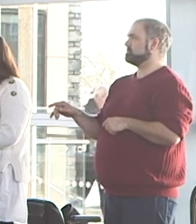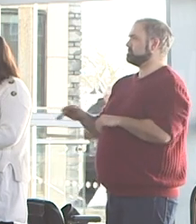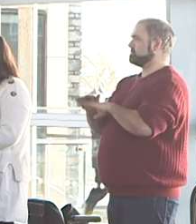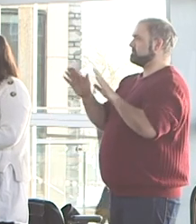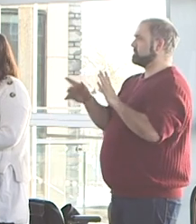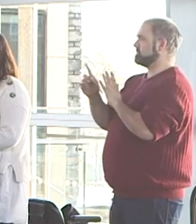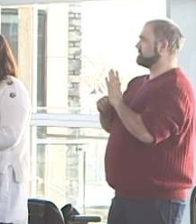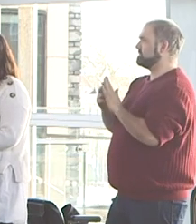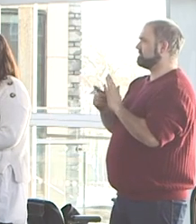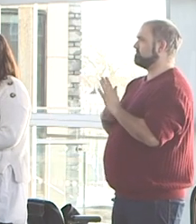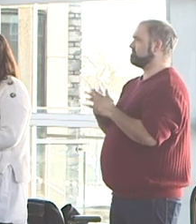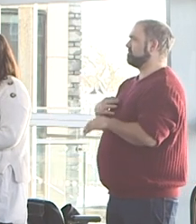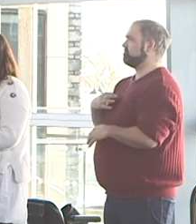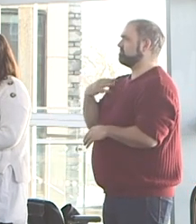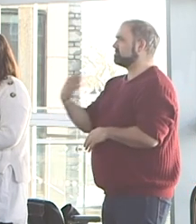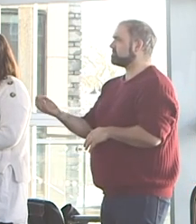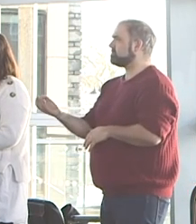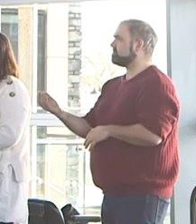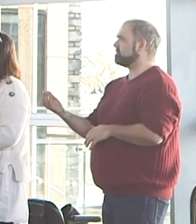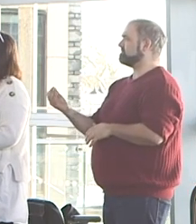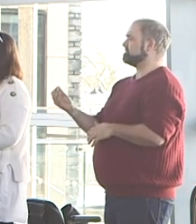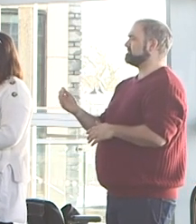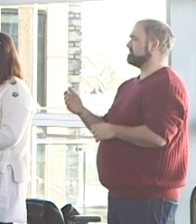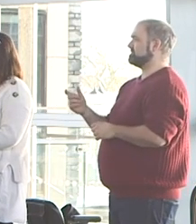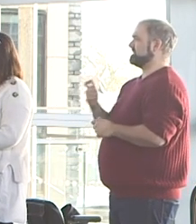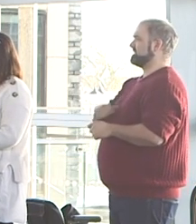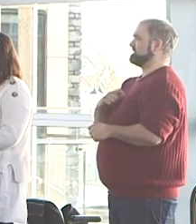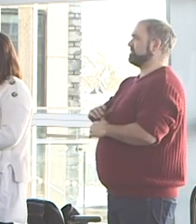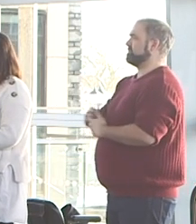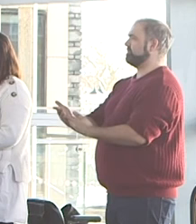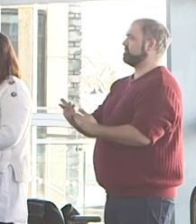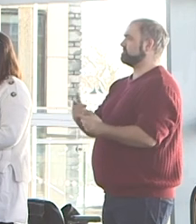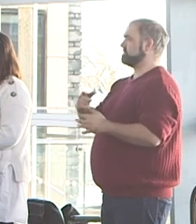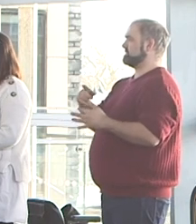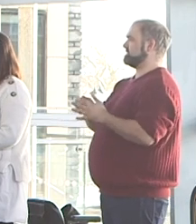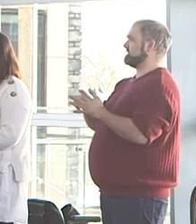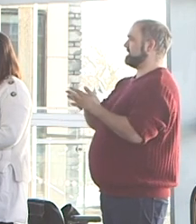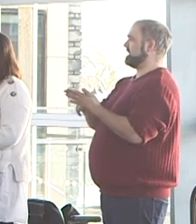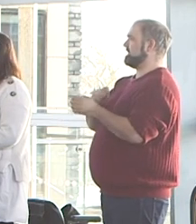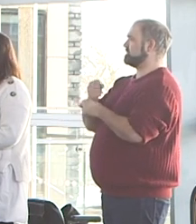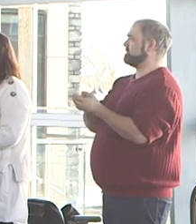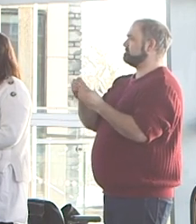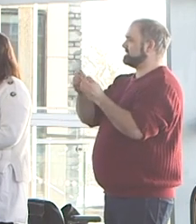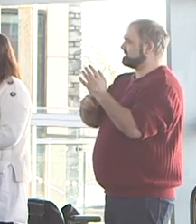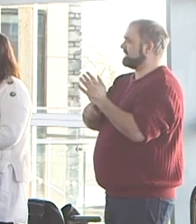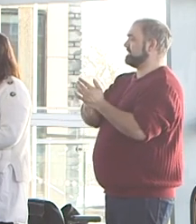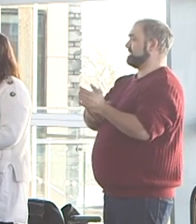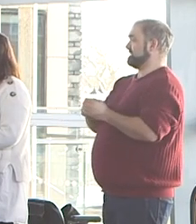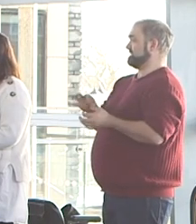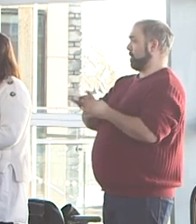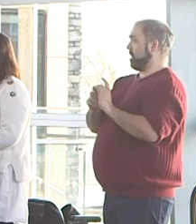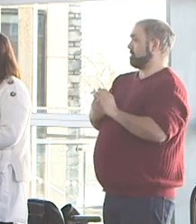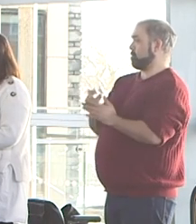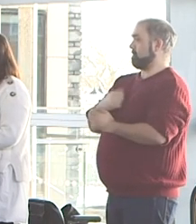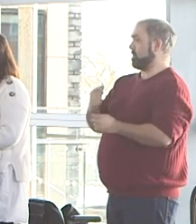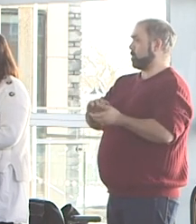Hi, I'm Jay here, representing the member of the civil service today, and also the lead steer for the LGBT network within my